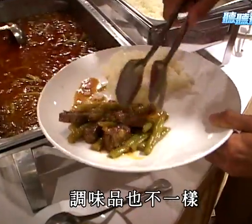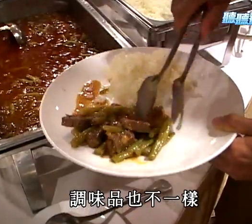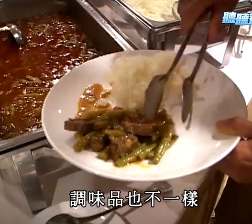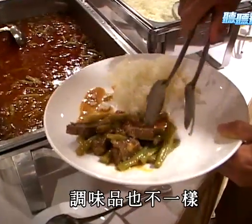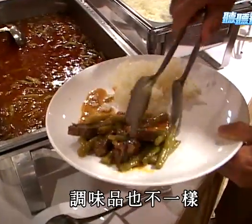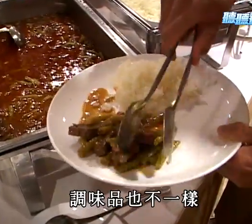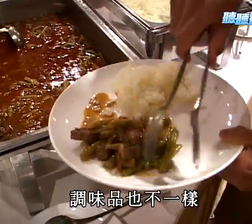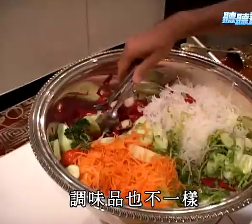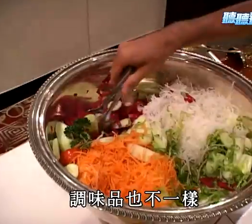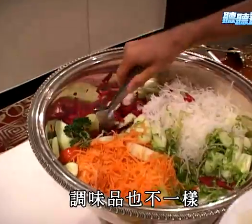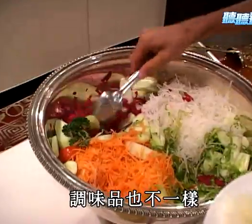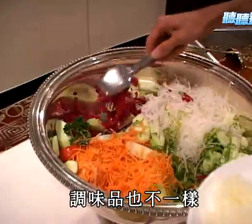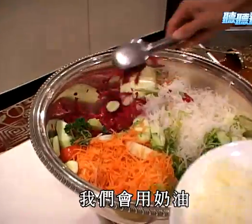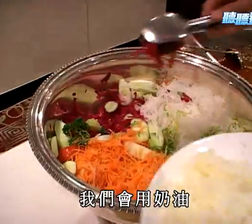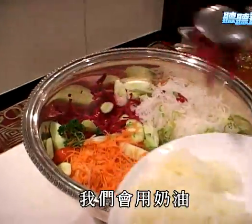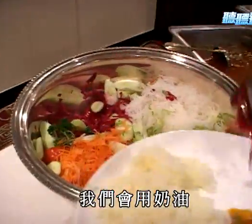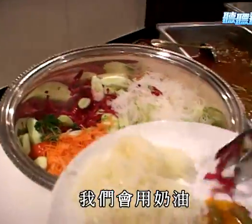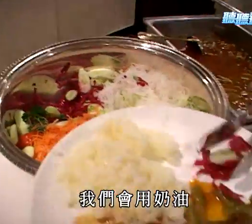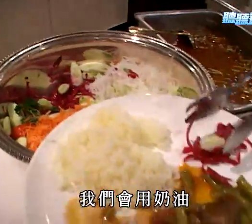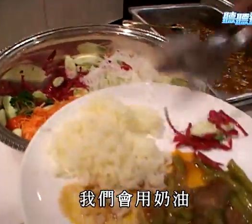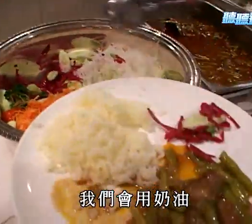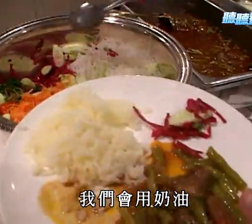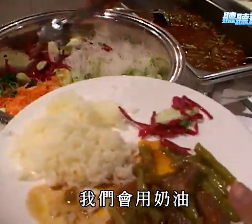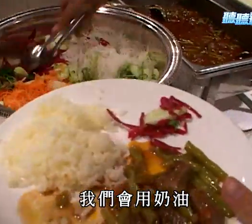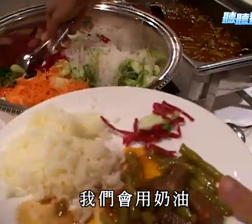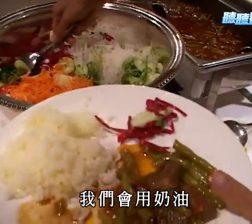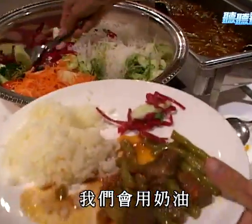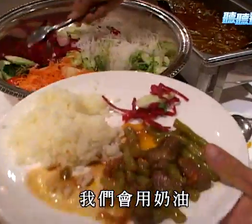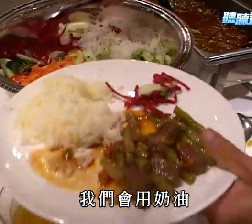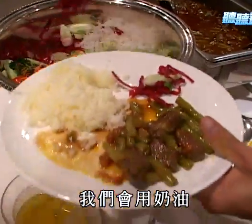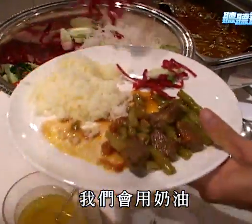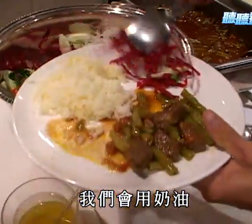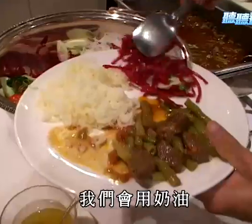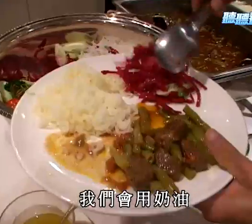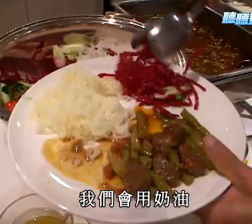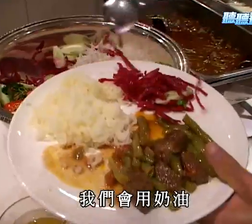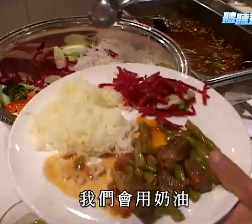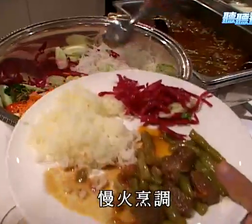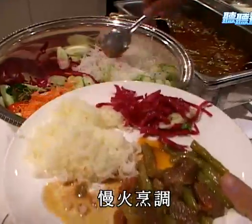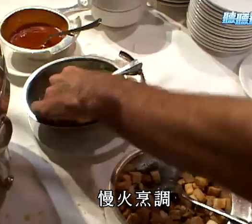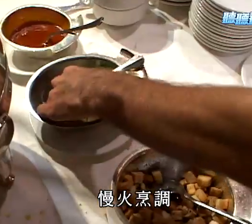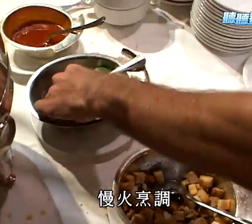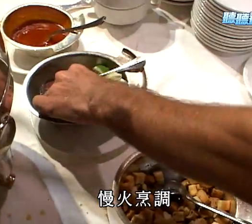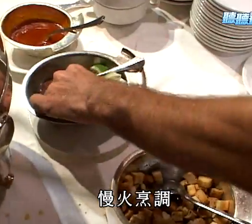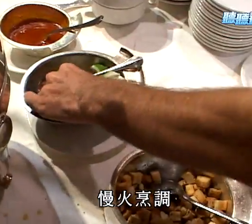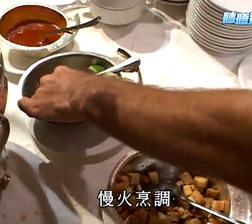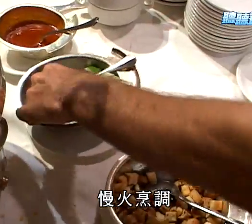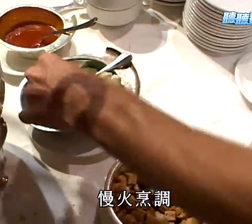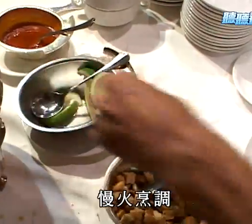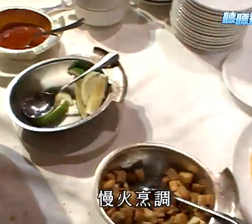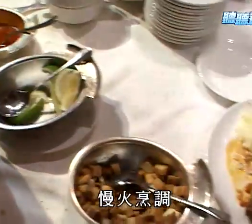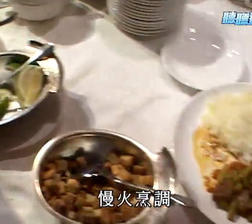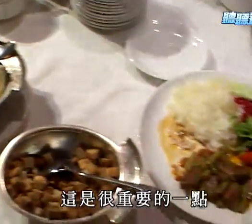Like we use butter and we're cooking slow fire. It's very